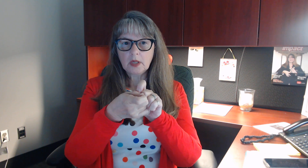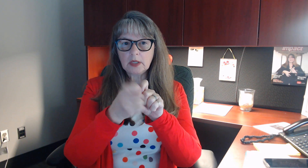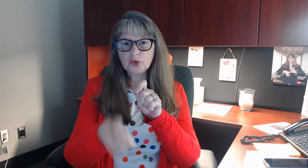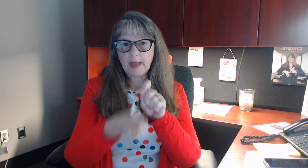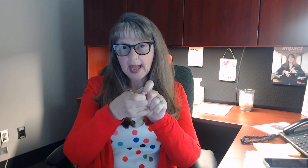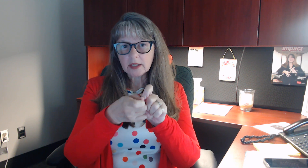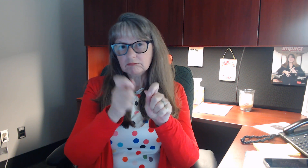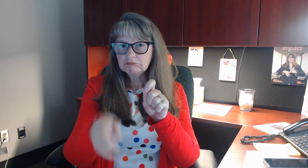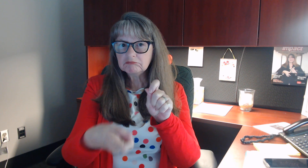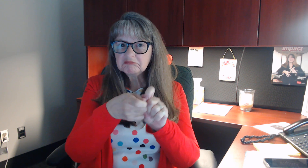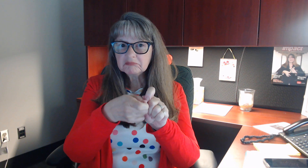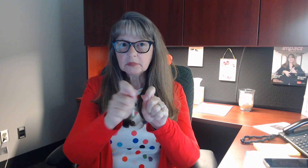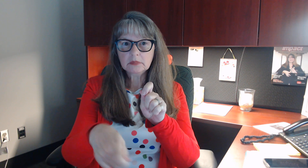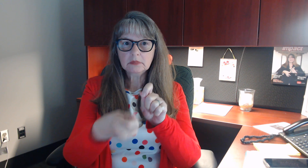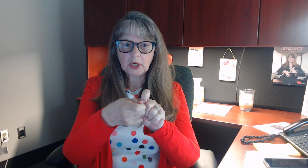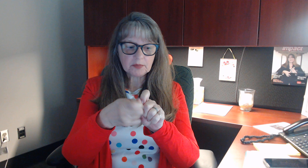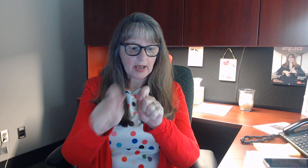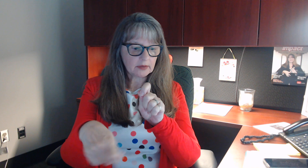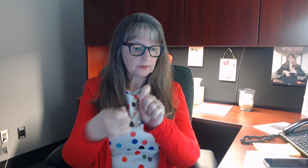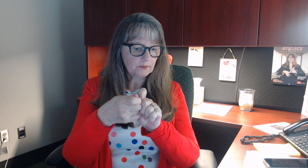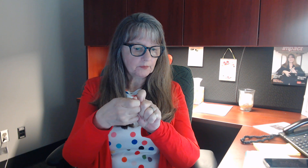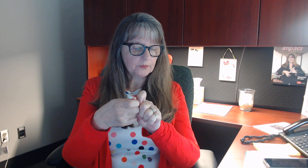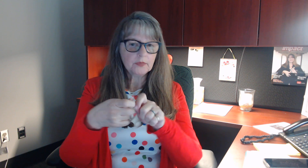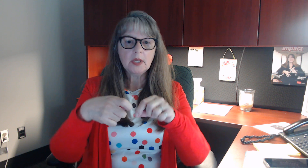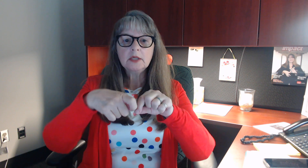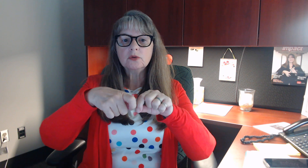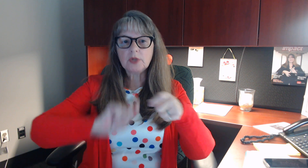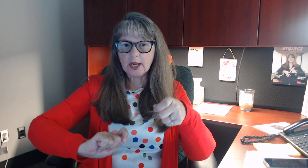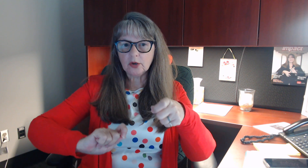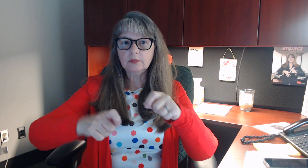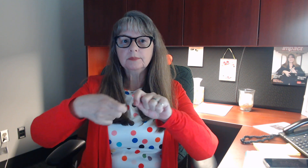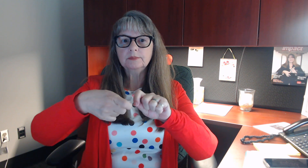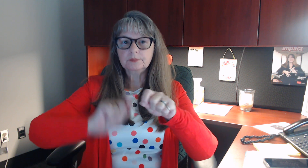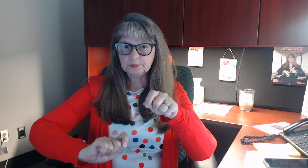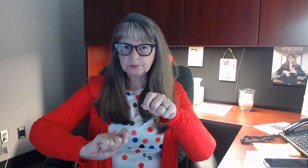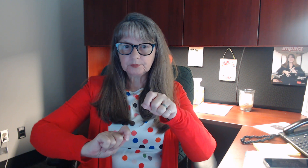Get you back. Got your back. To tear.